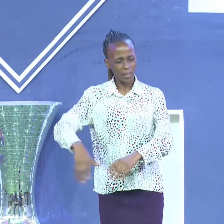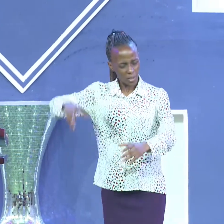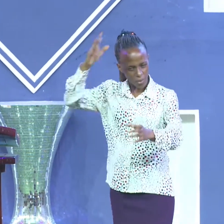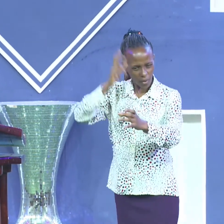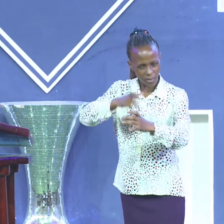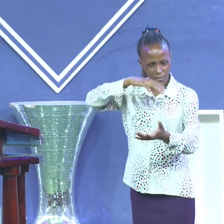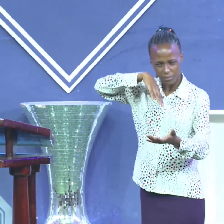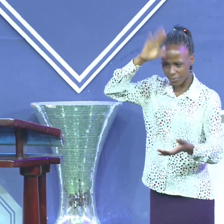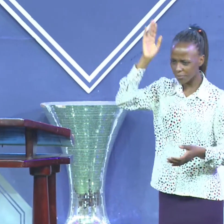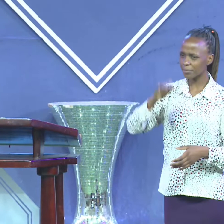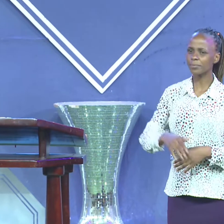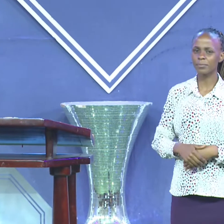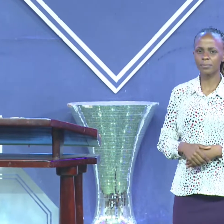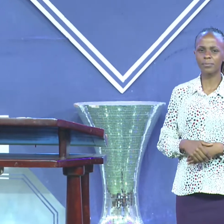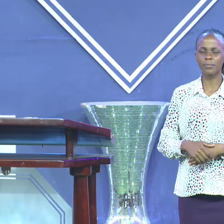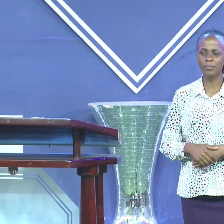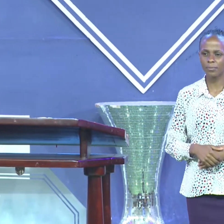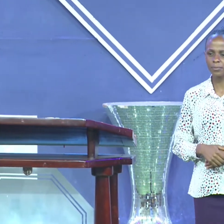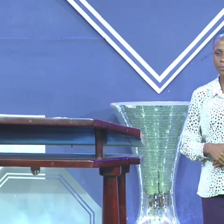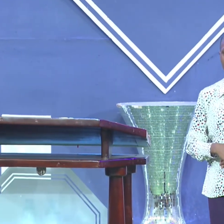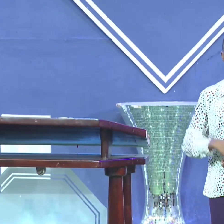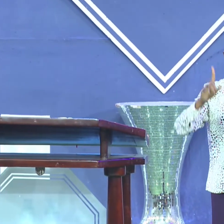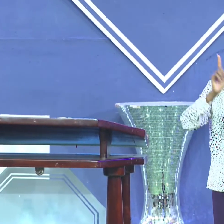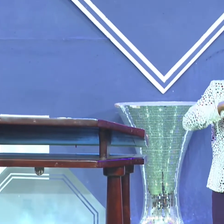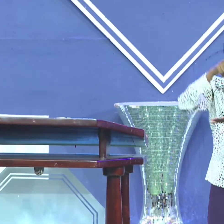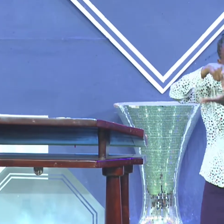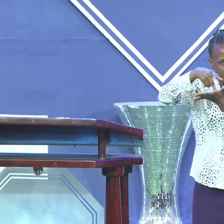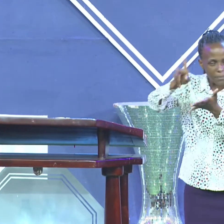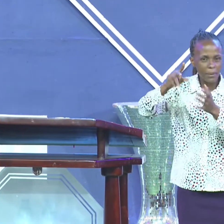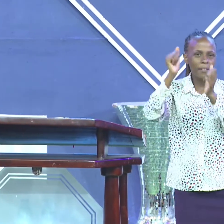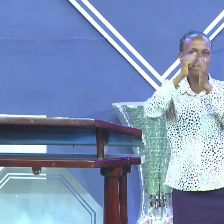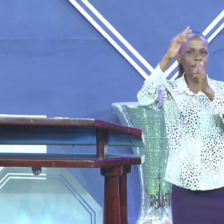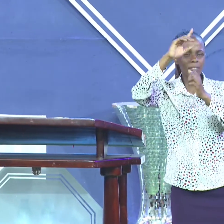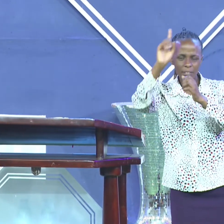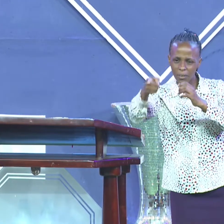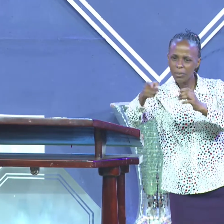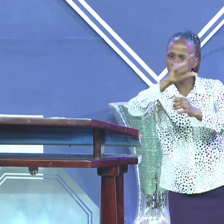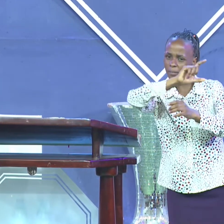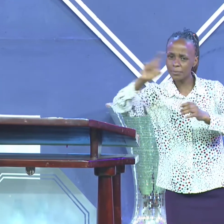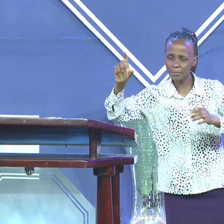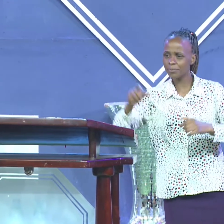It was very hard. They would pay me